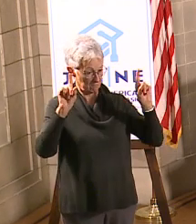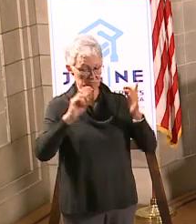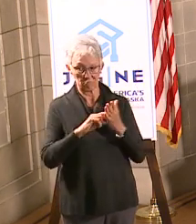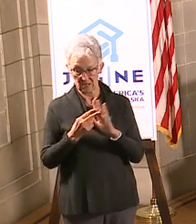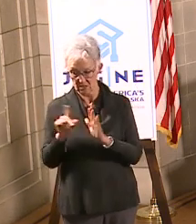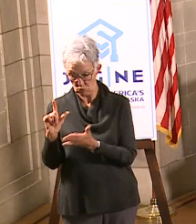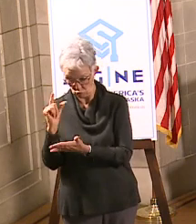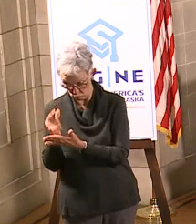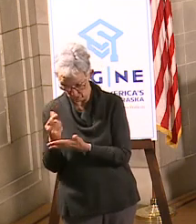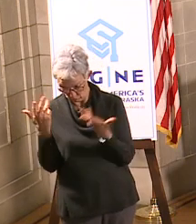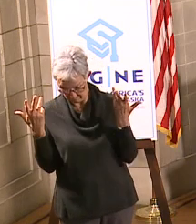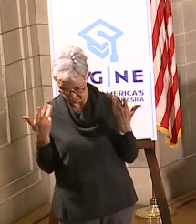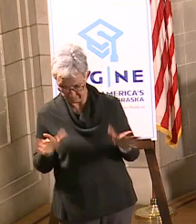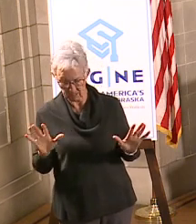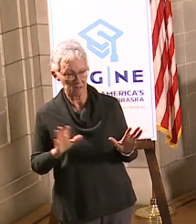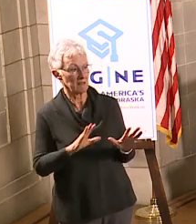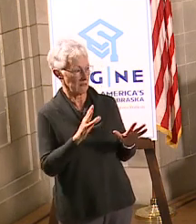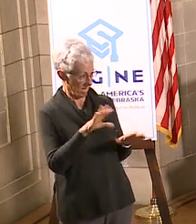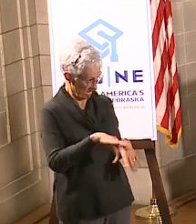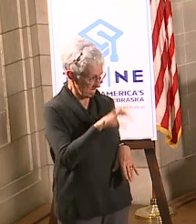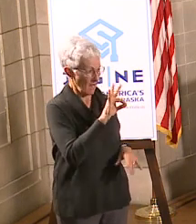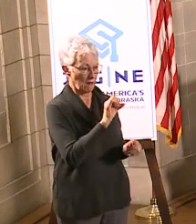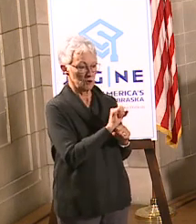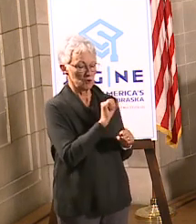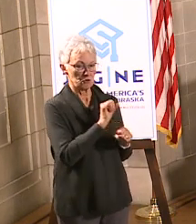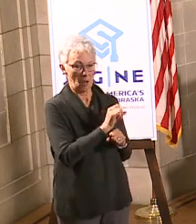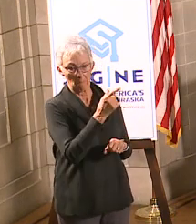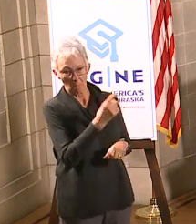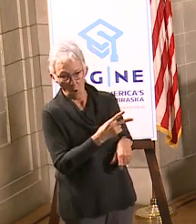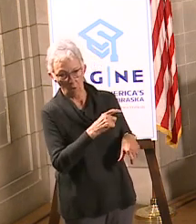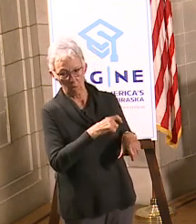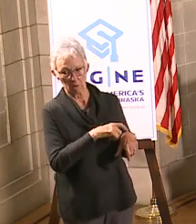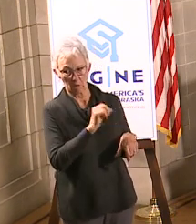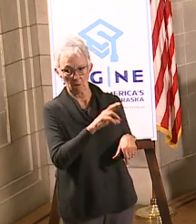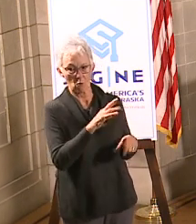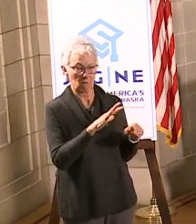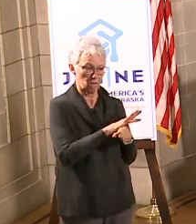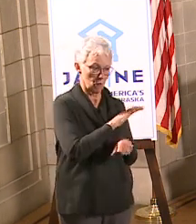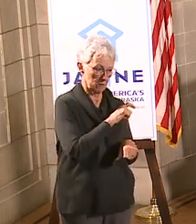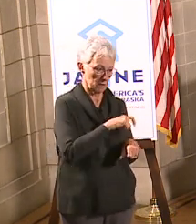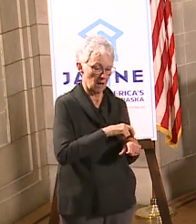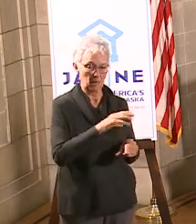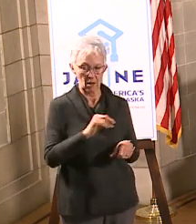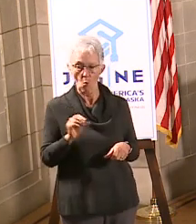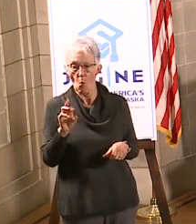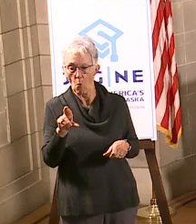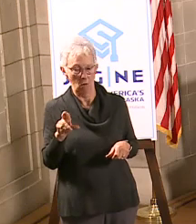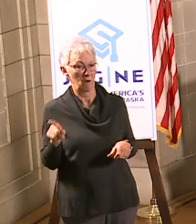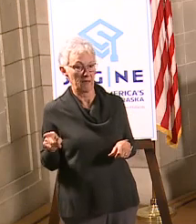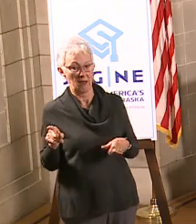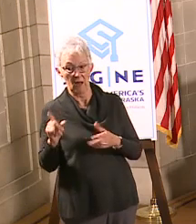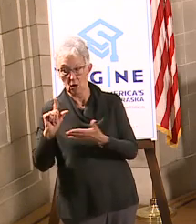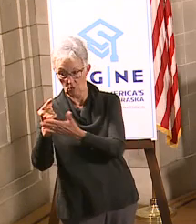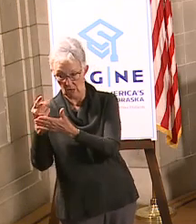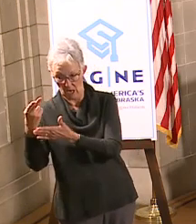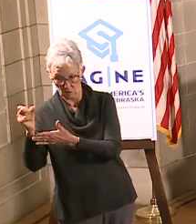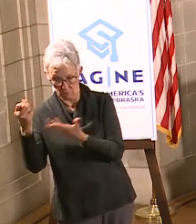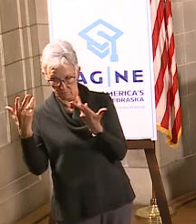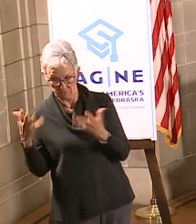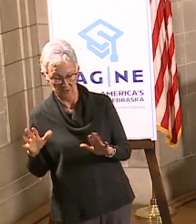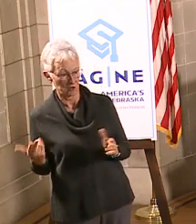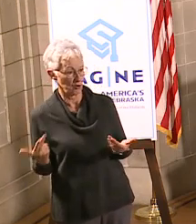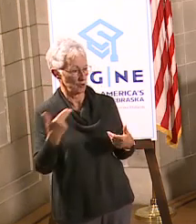they either have a job part-time or full-time, or they're pursuing their education, either vocational education or some sort of post-secondary